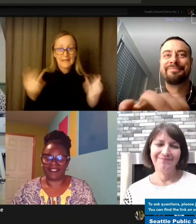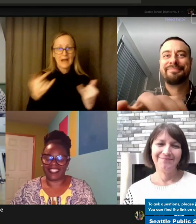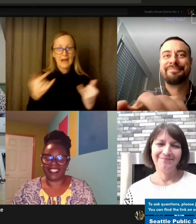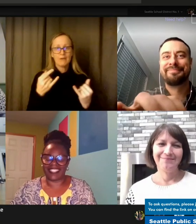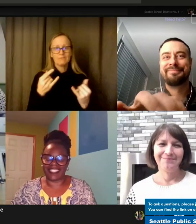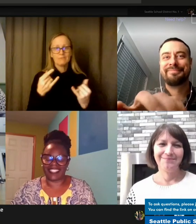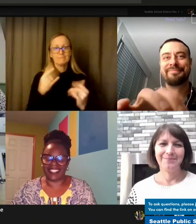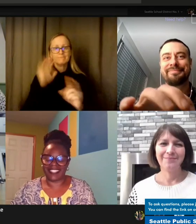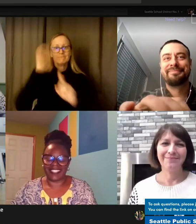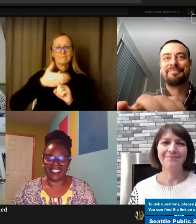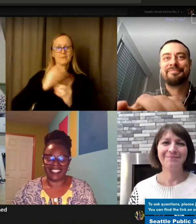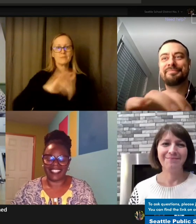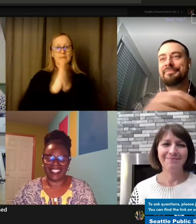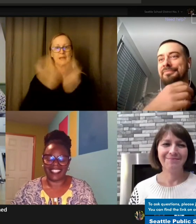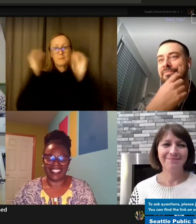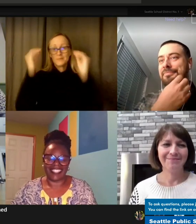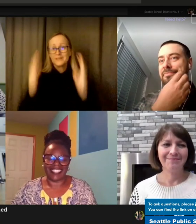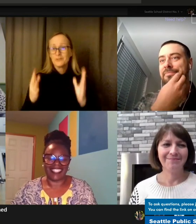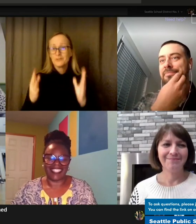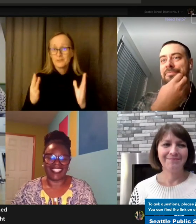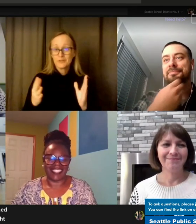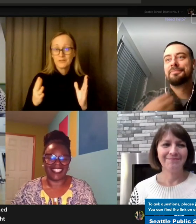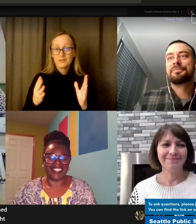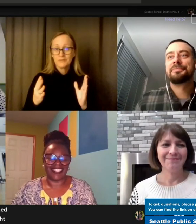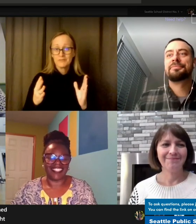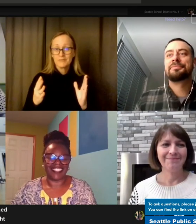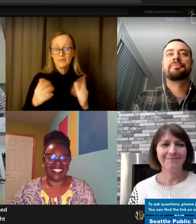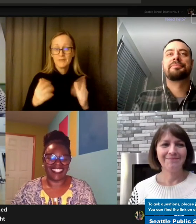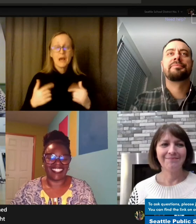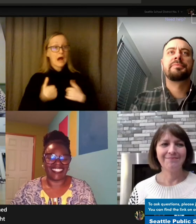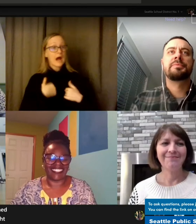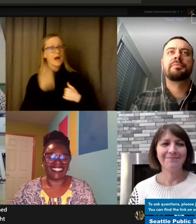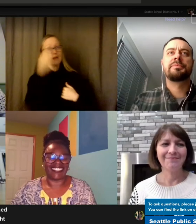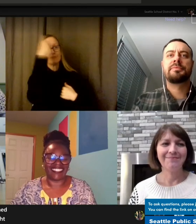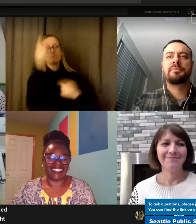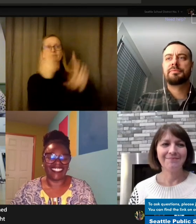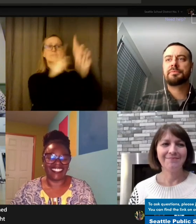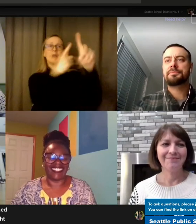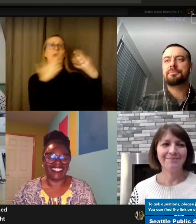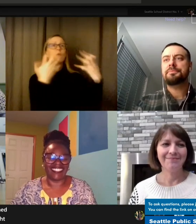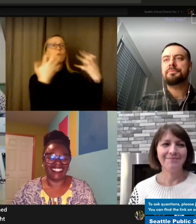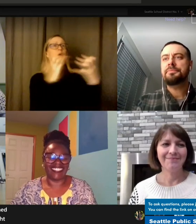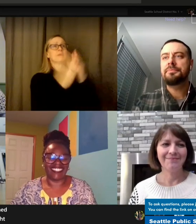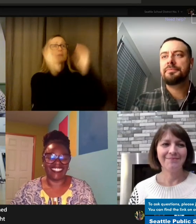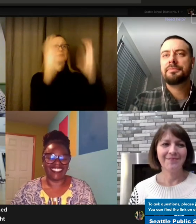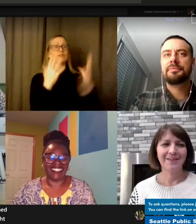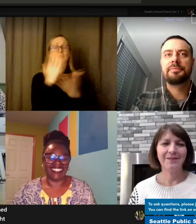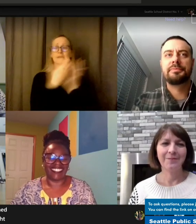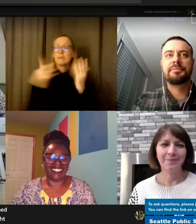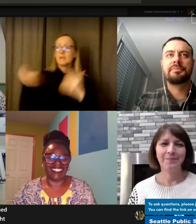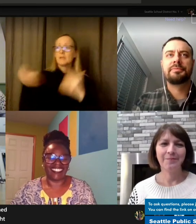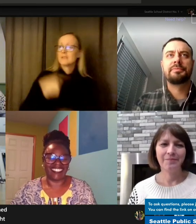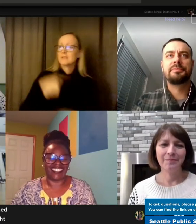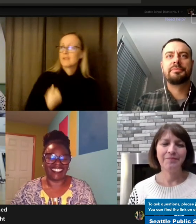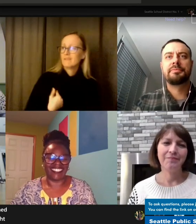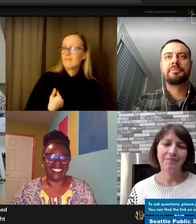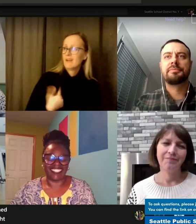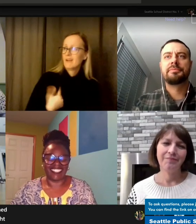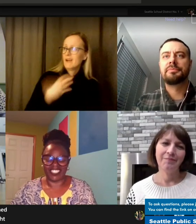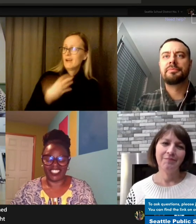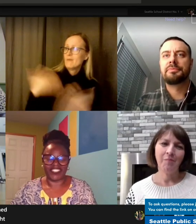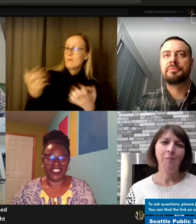guess is most of you out there are teaching right now, and you didn't know that you were wanting to be that person that was going to be educating your child from home.